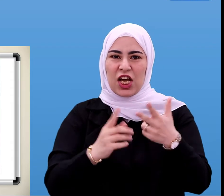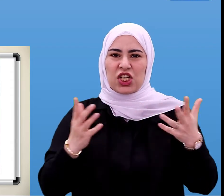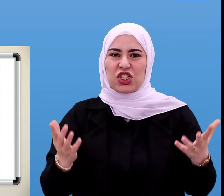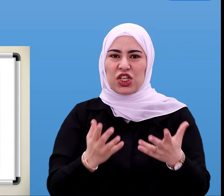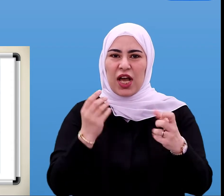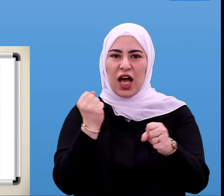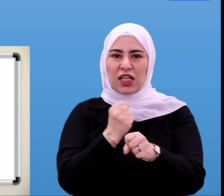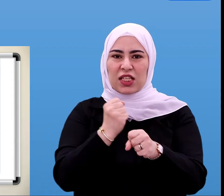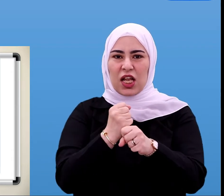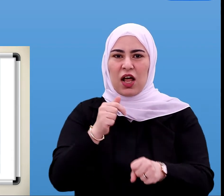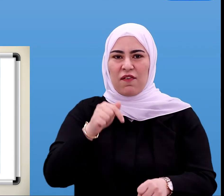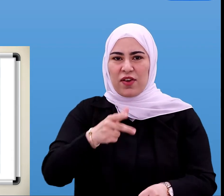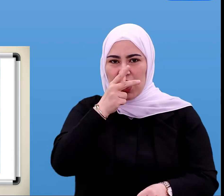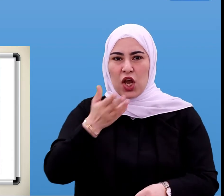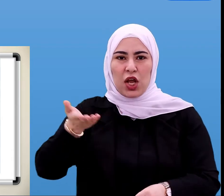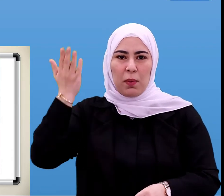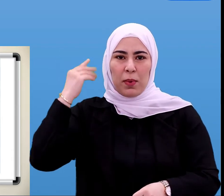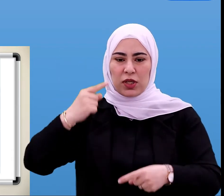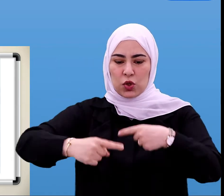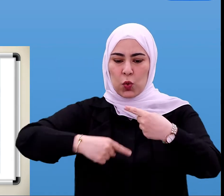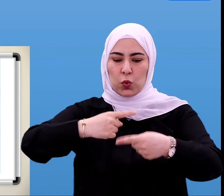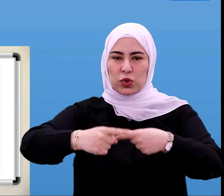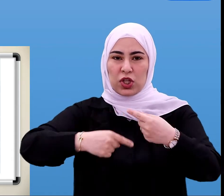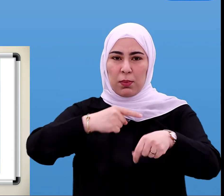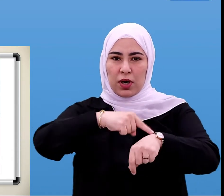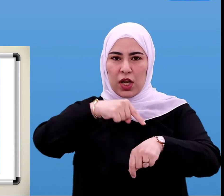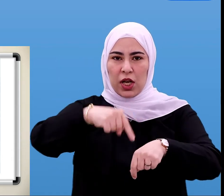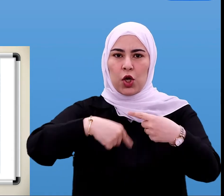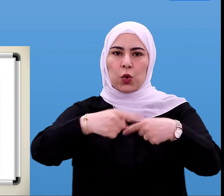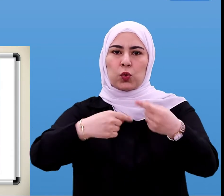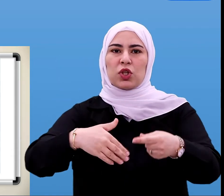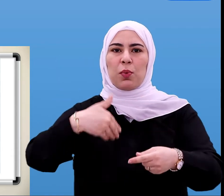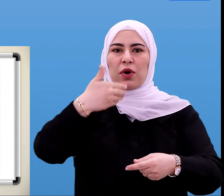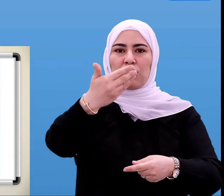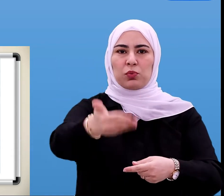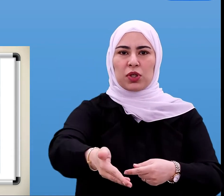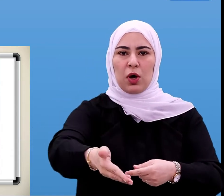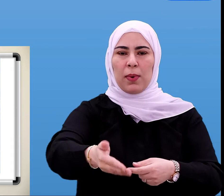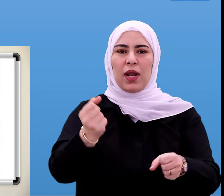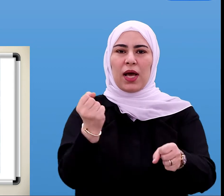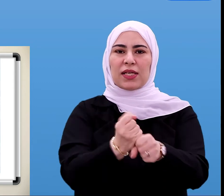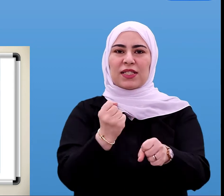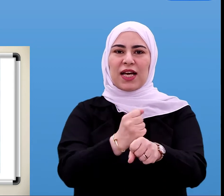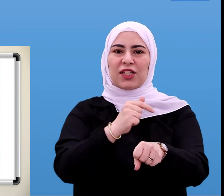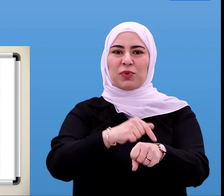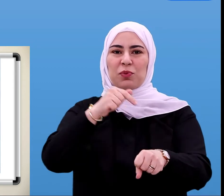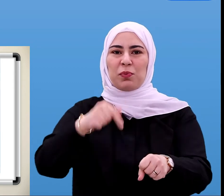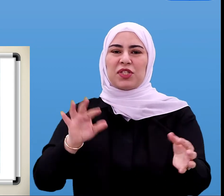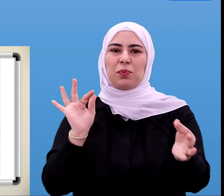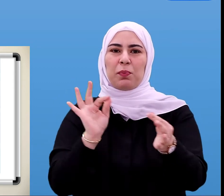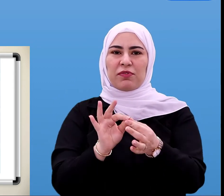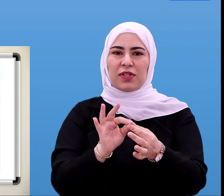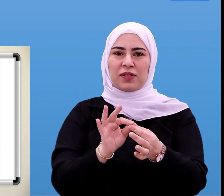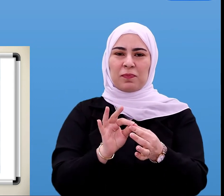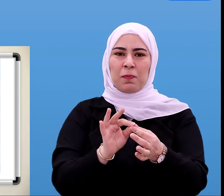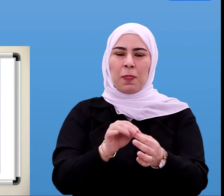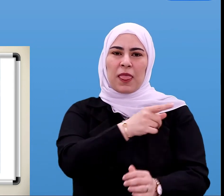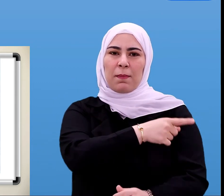and continued, and it might continue until the future, I also use the present perfect for it. For example, they